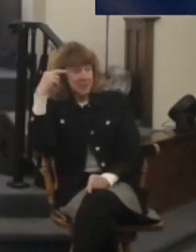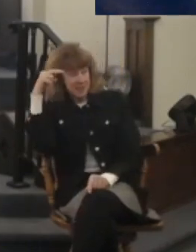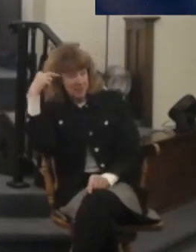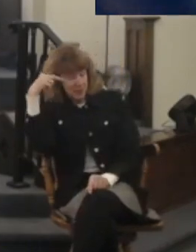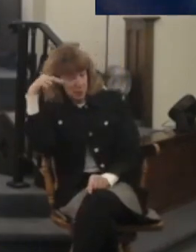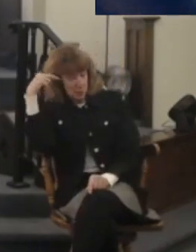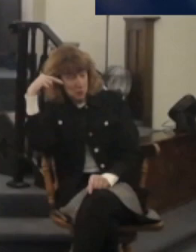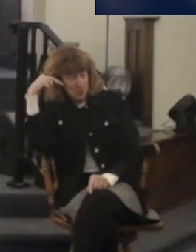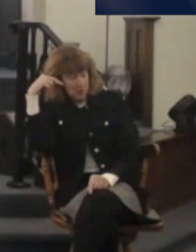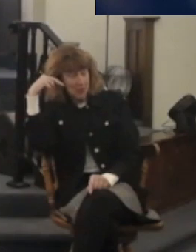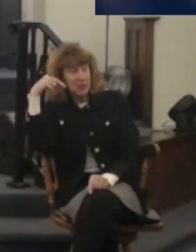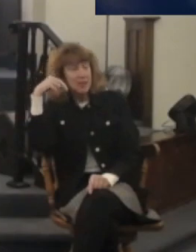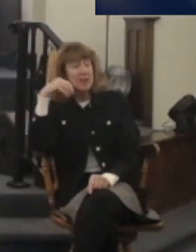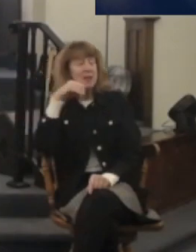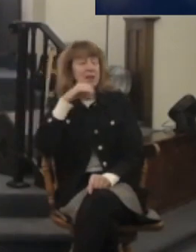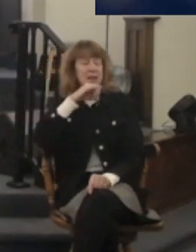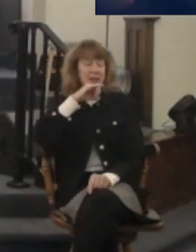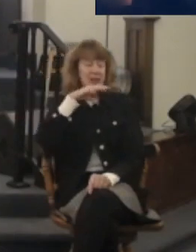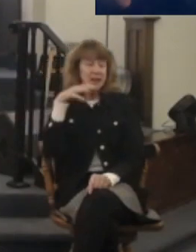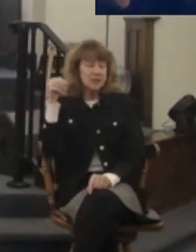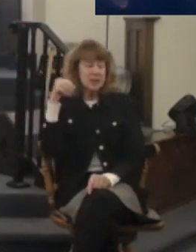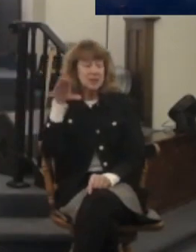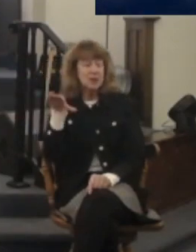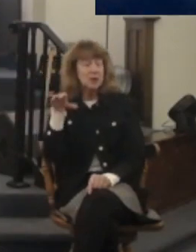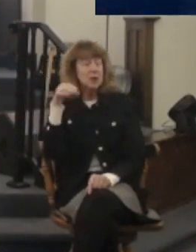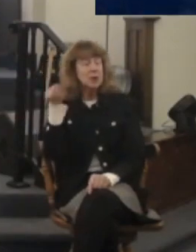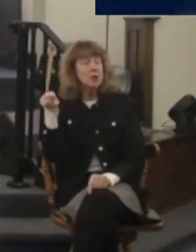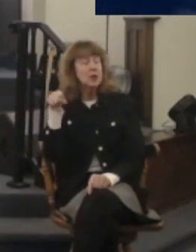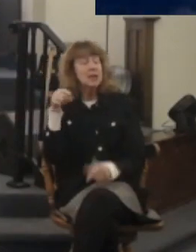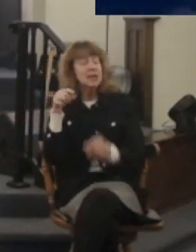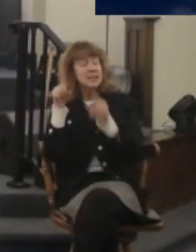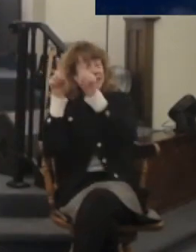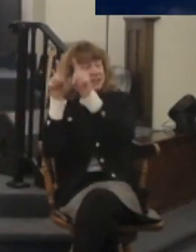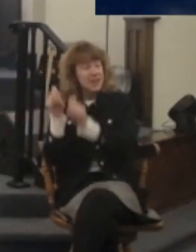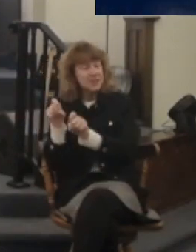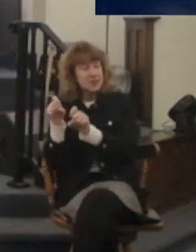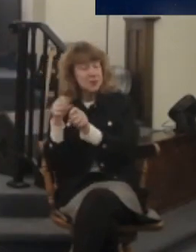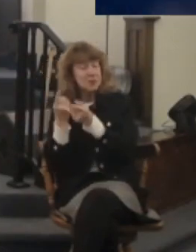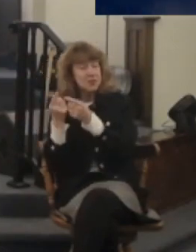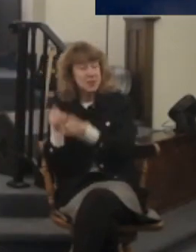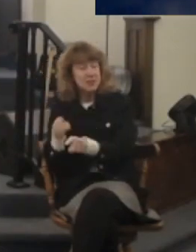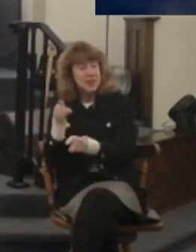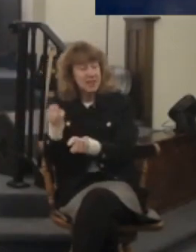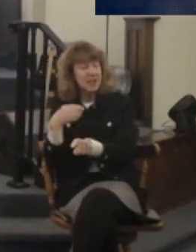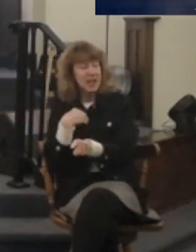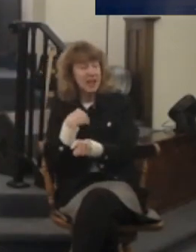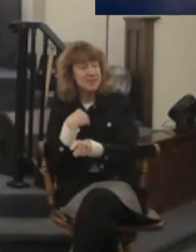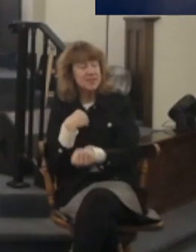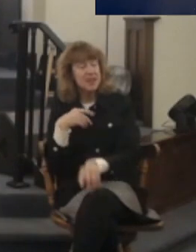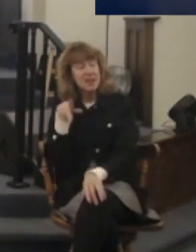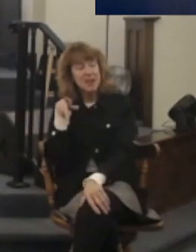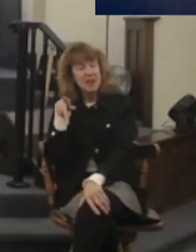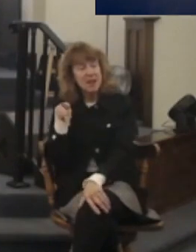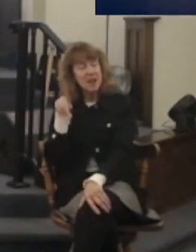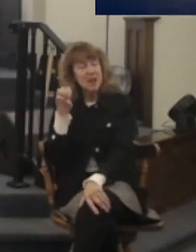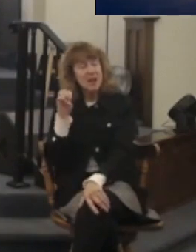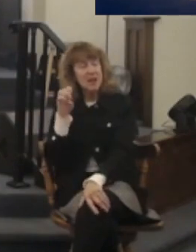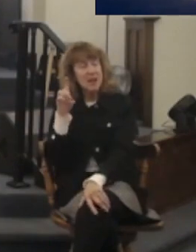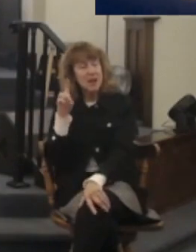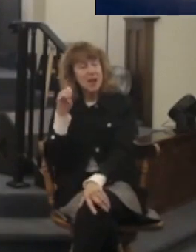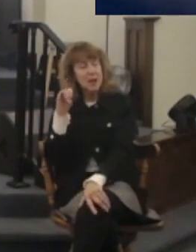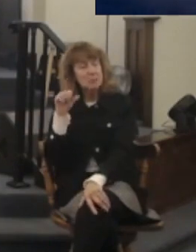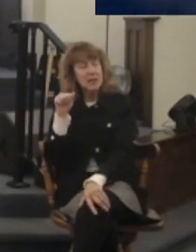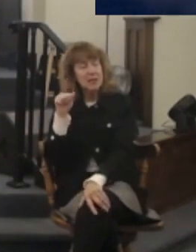Matthew is the nephew. Christy is the sister-in-law. It says, Matthew's results are in. It is pediatric Crohn's disease. They started